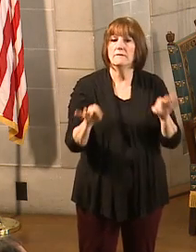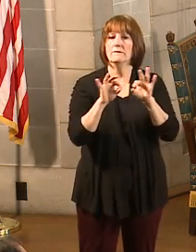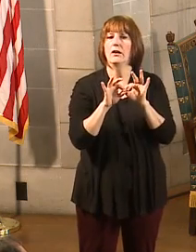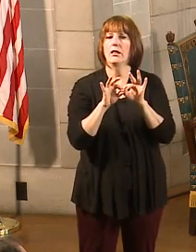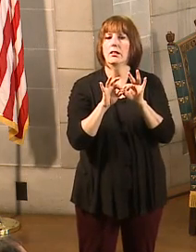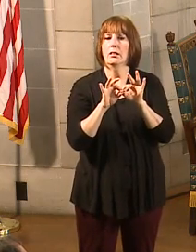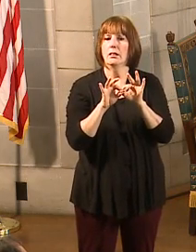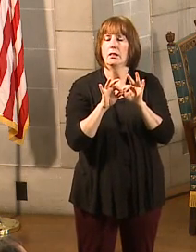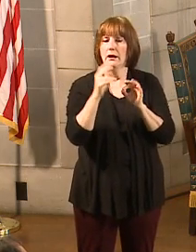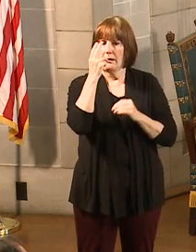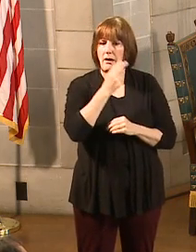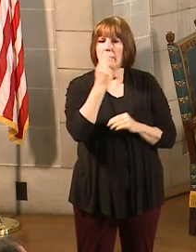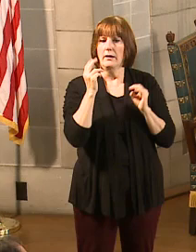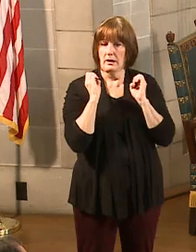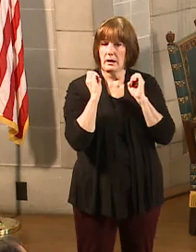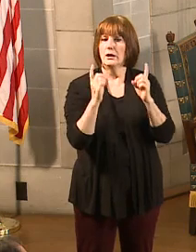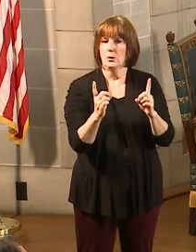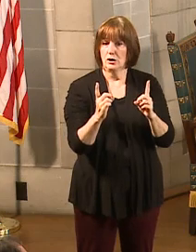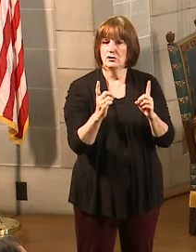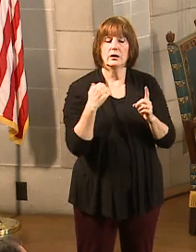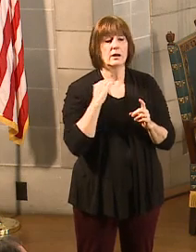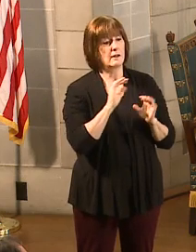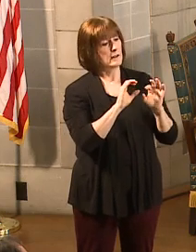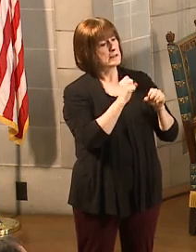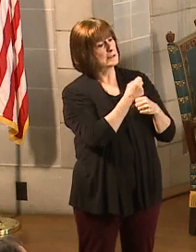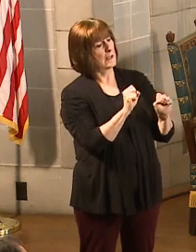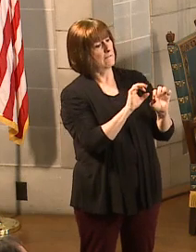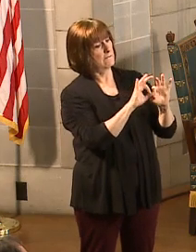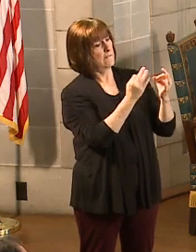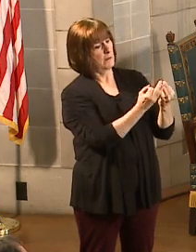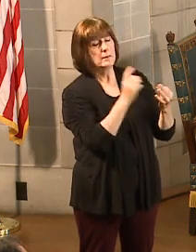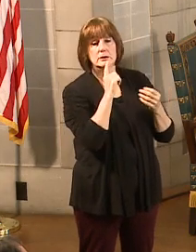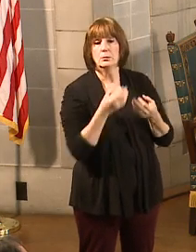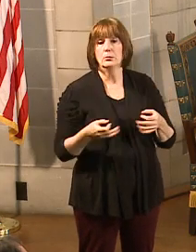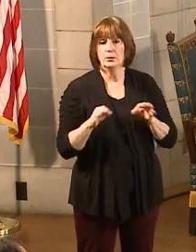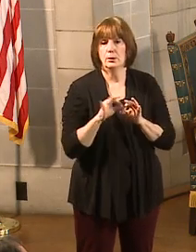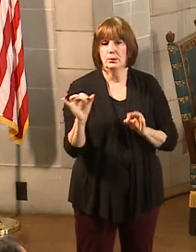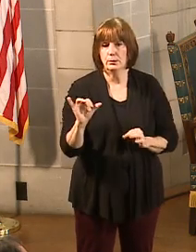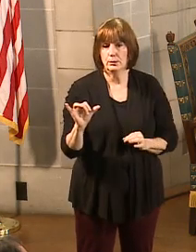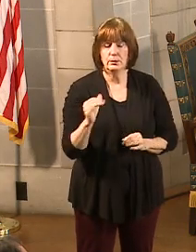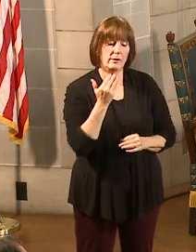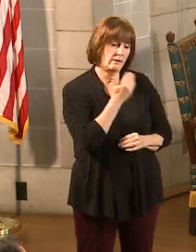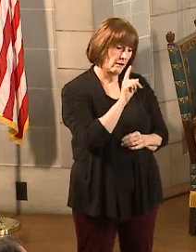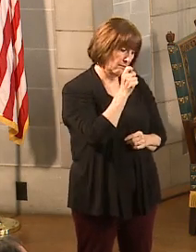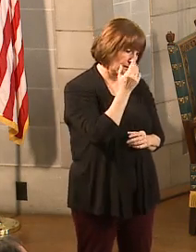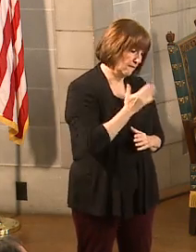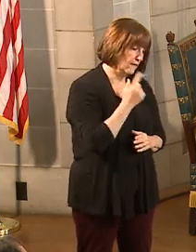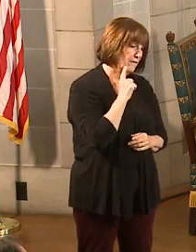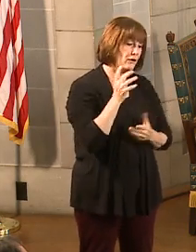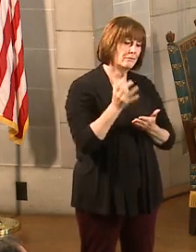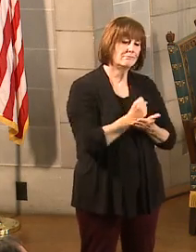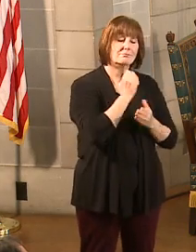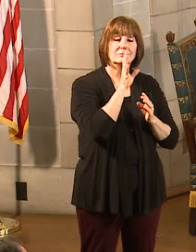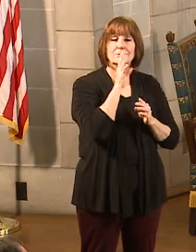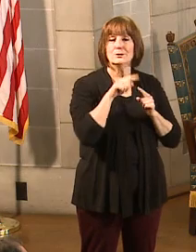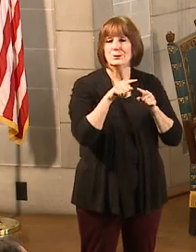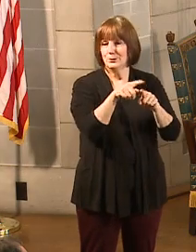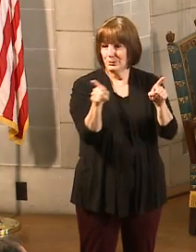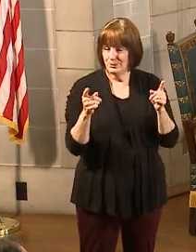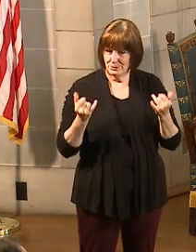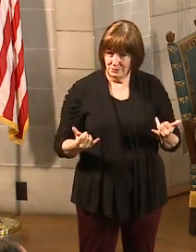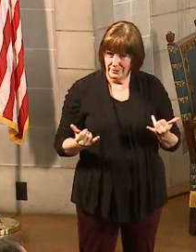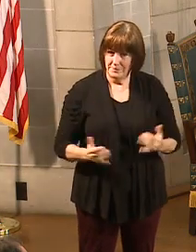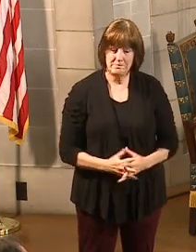as we fulfill this mission, the safety of our families is paramount to us. Thank you again, Governor Ricketts, for the opportunity to speak today.